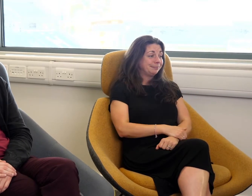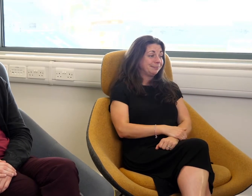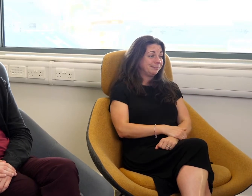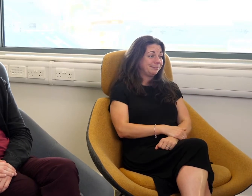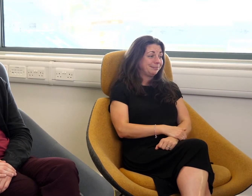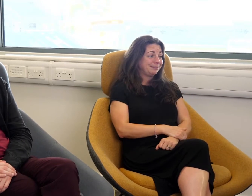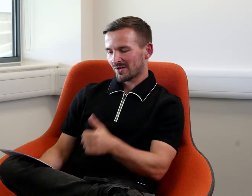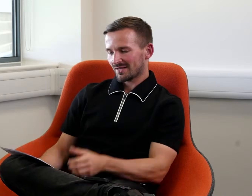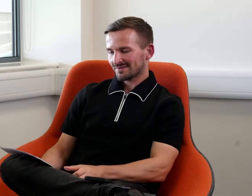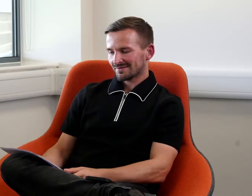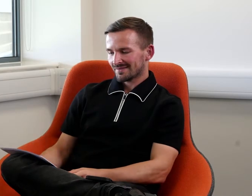No, thank you.